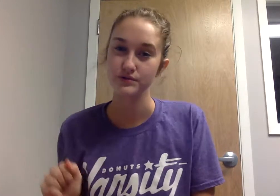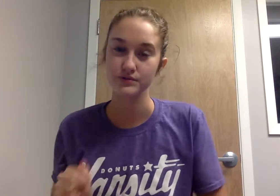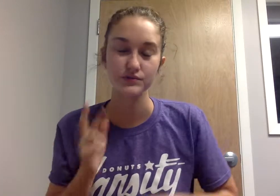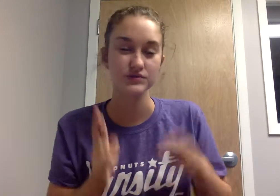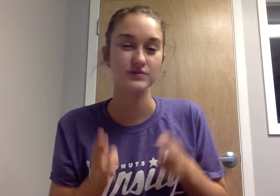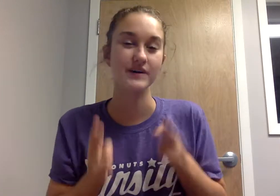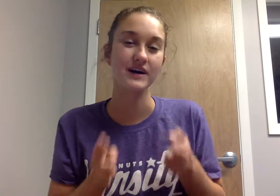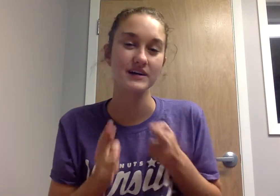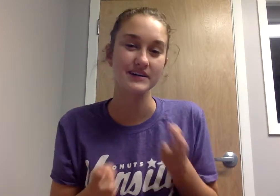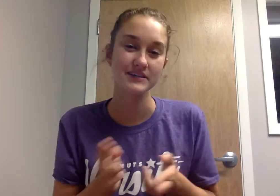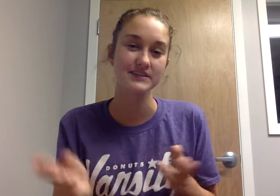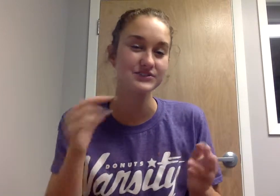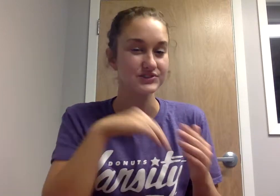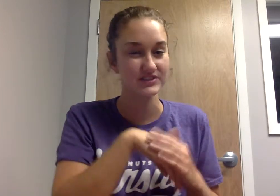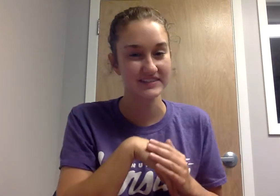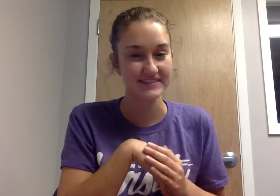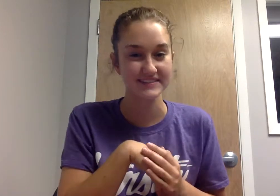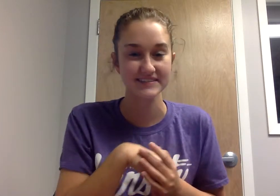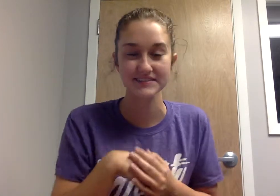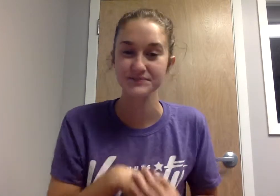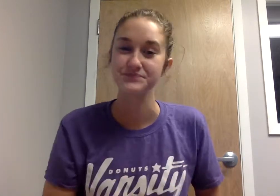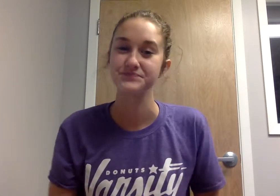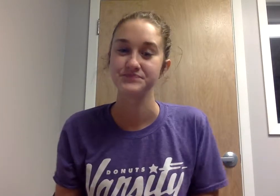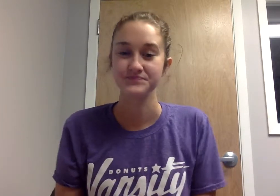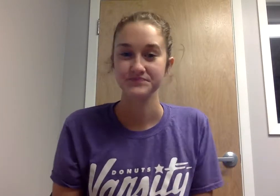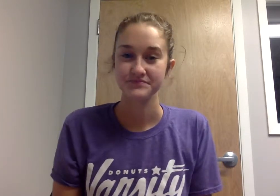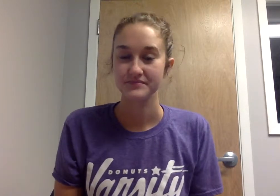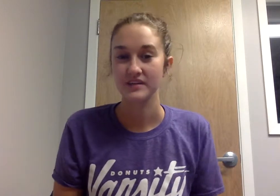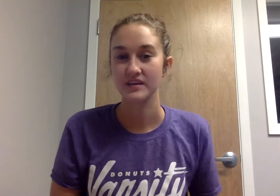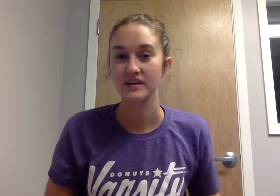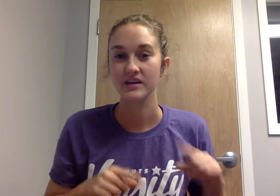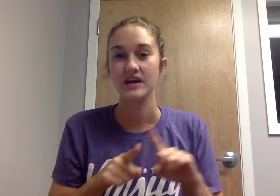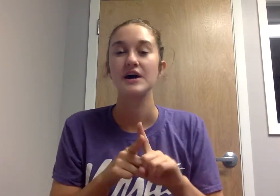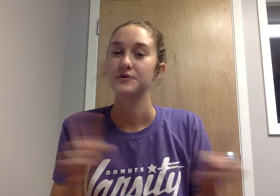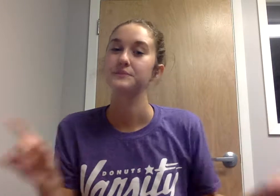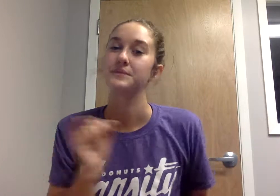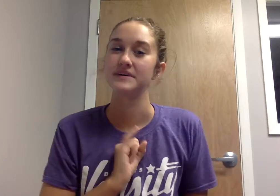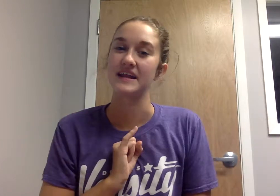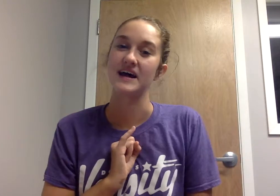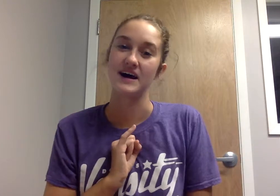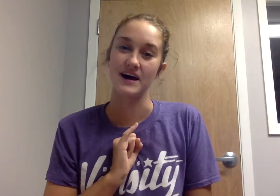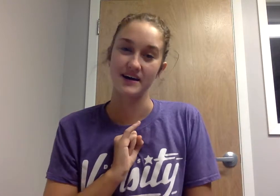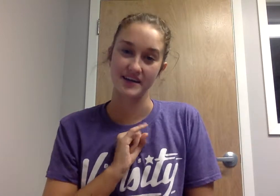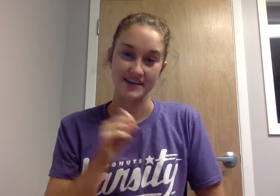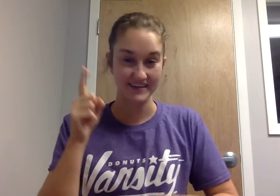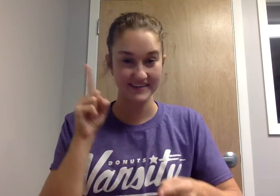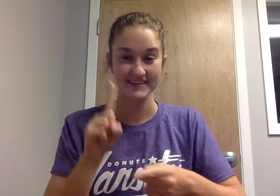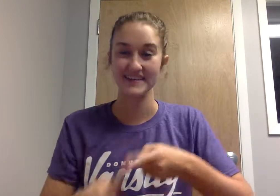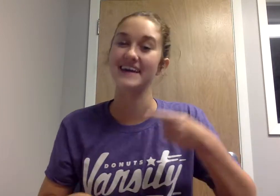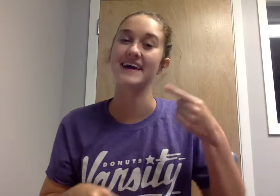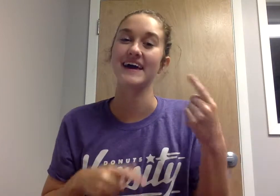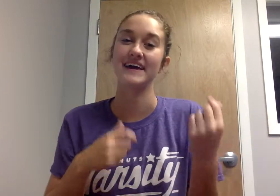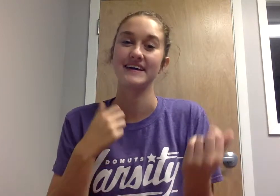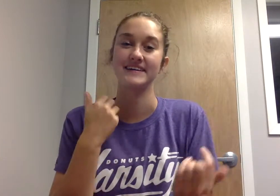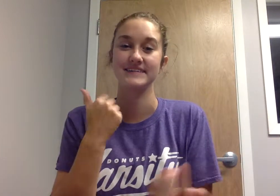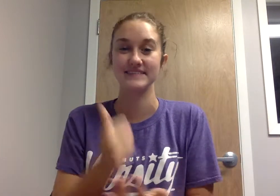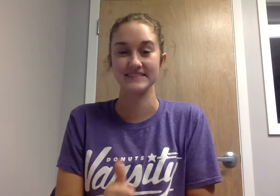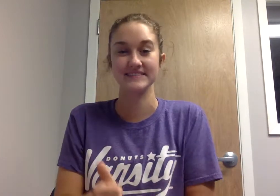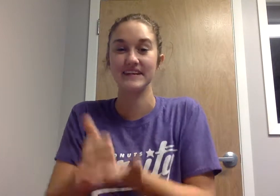rush in, but I can't